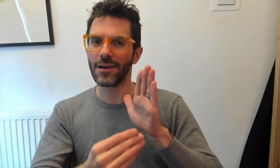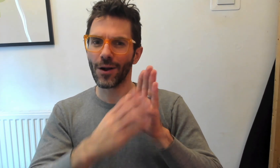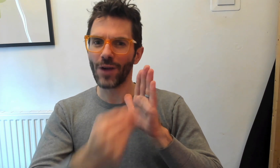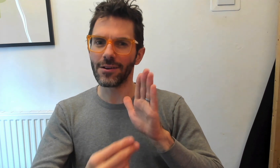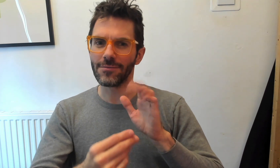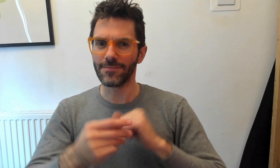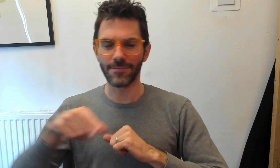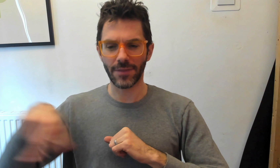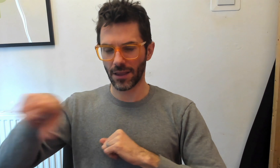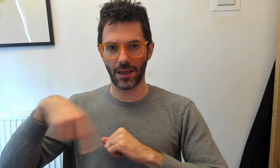working with models.